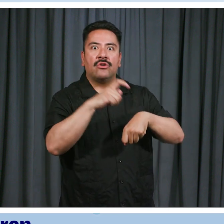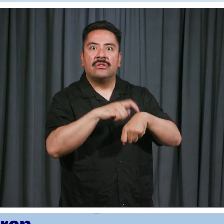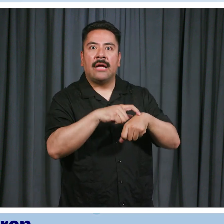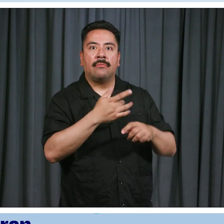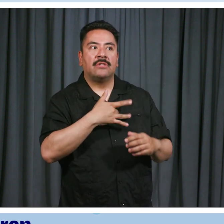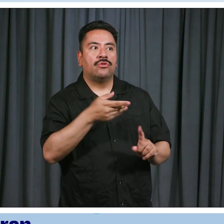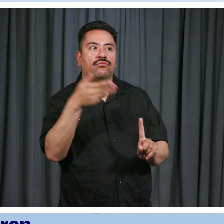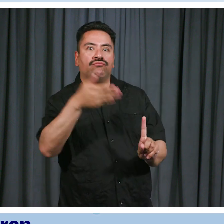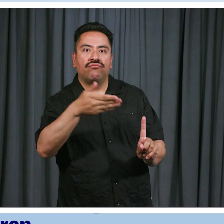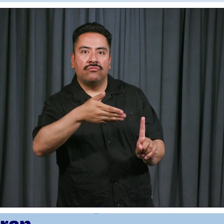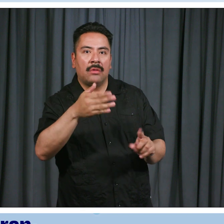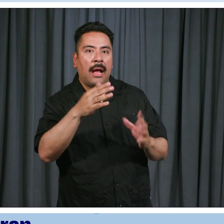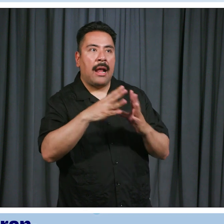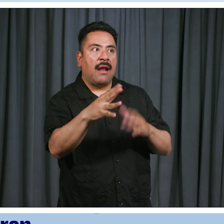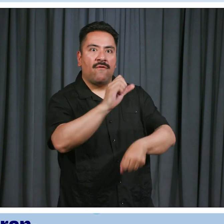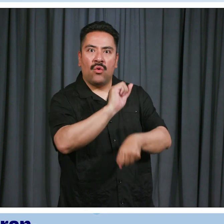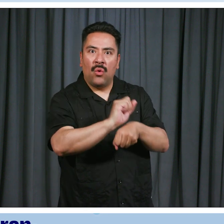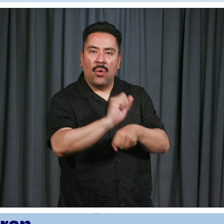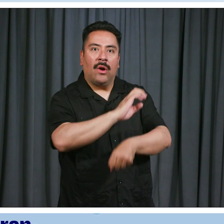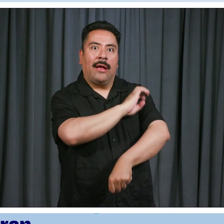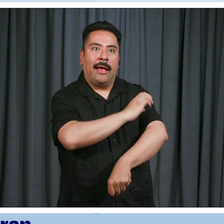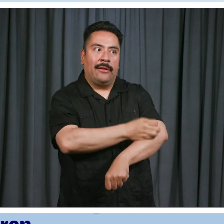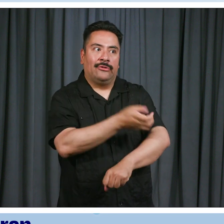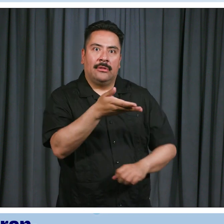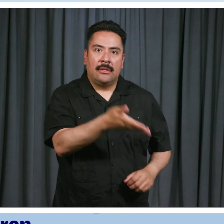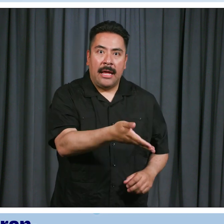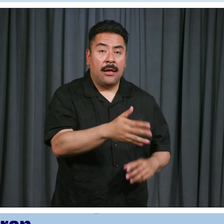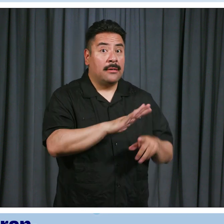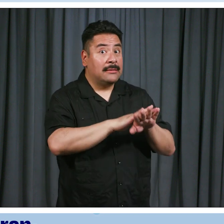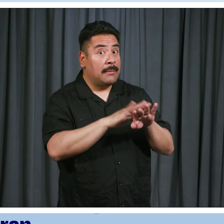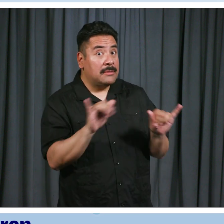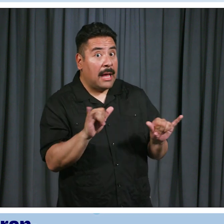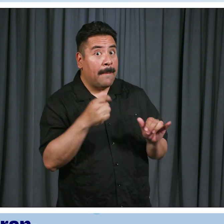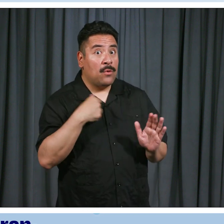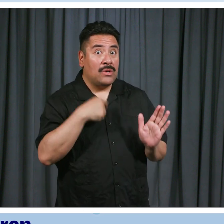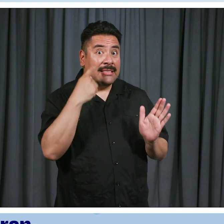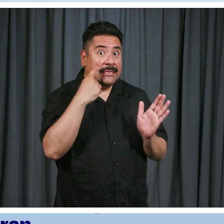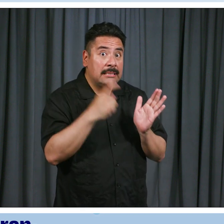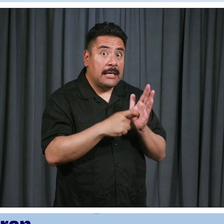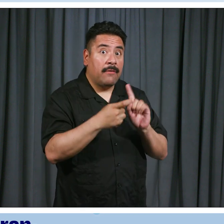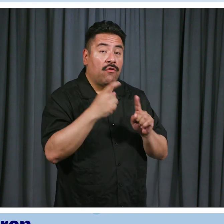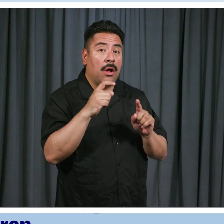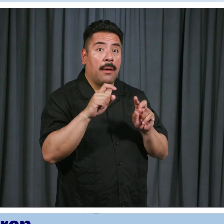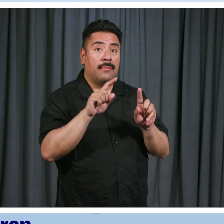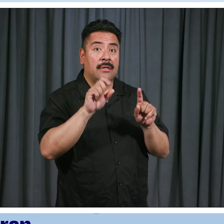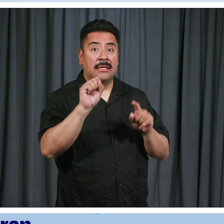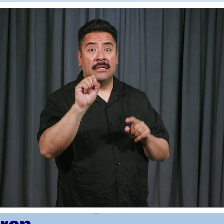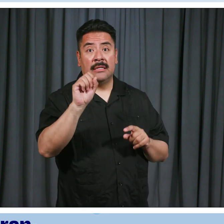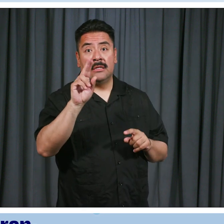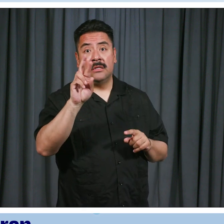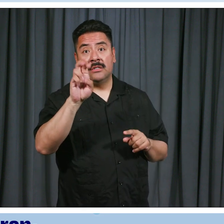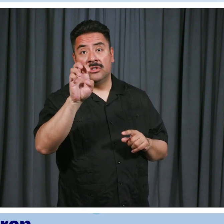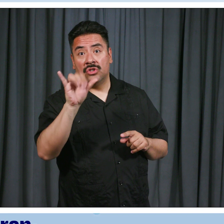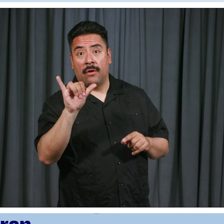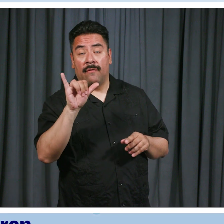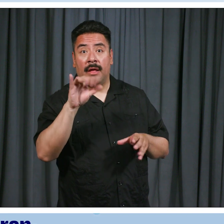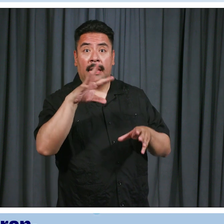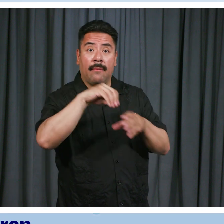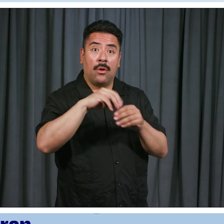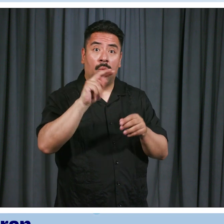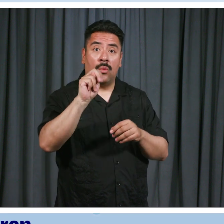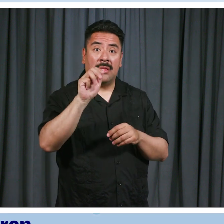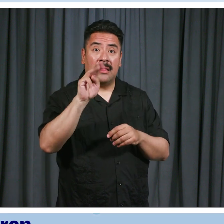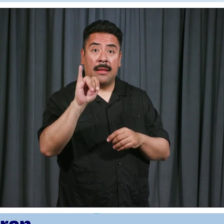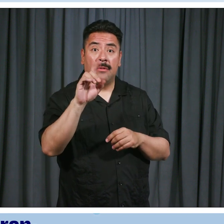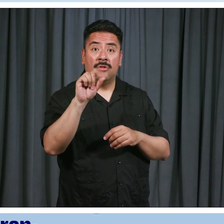time and your energy. And at the same time, we also have seen, even from like a survey that NAMI was part of, a NAMI Ipsos survey